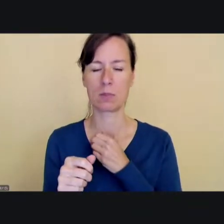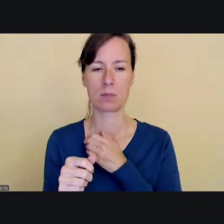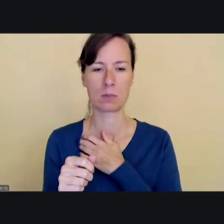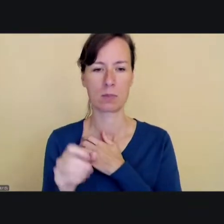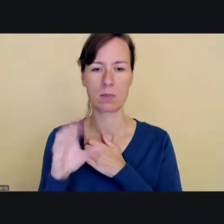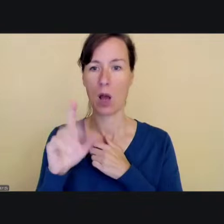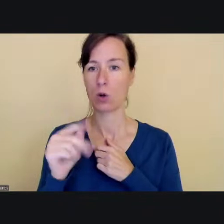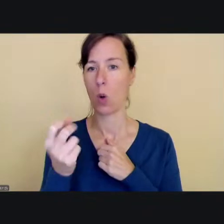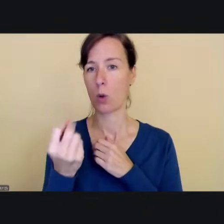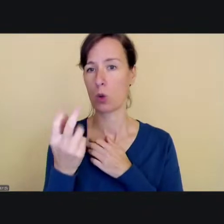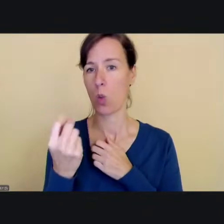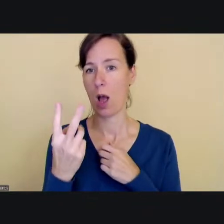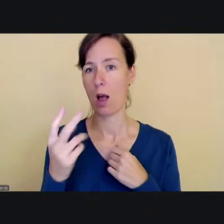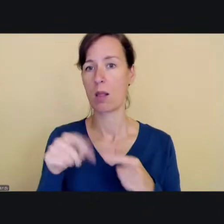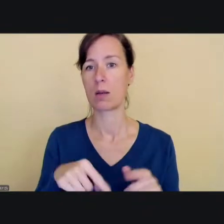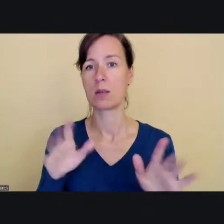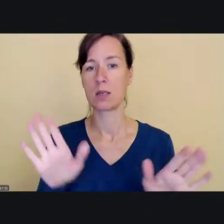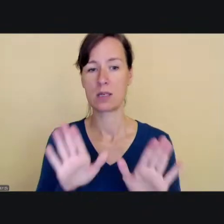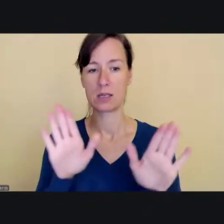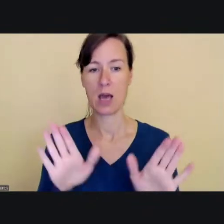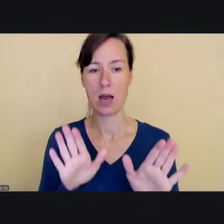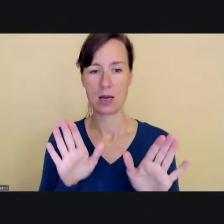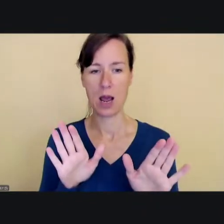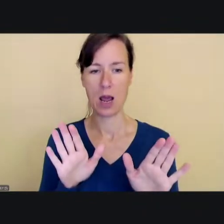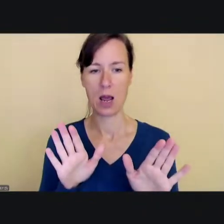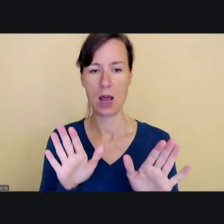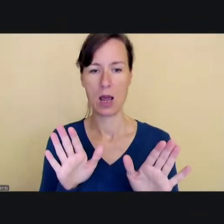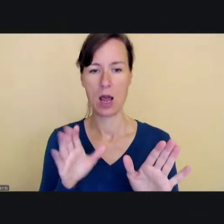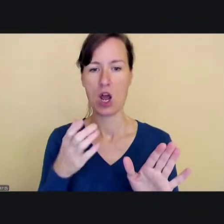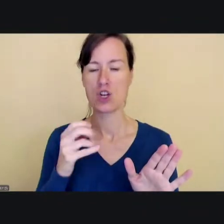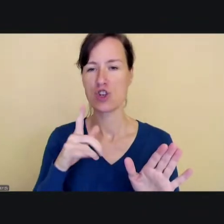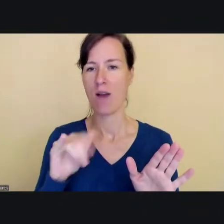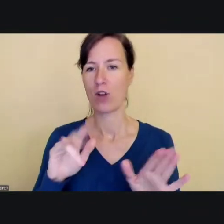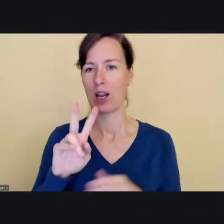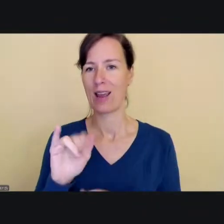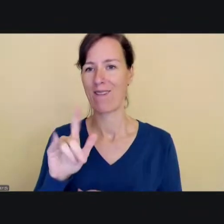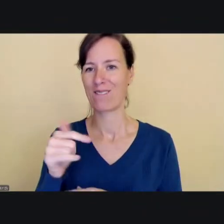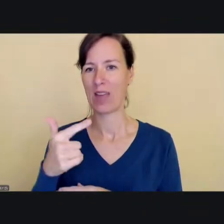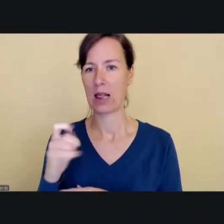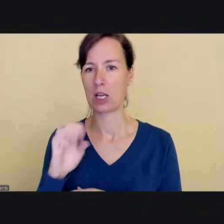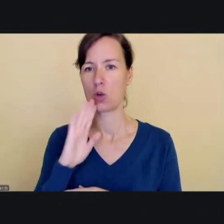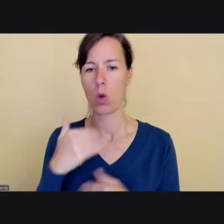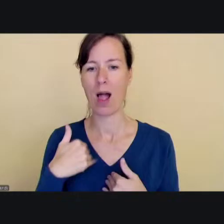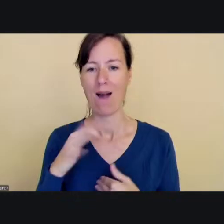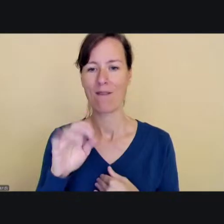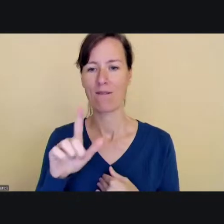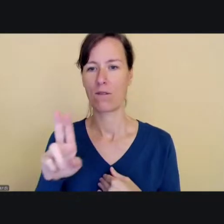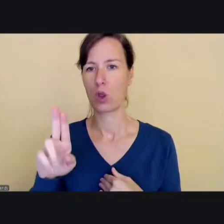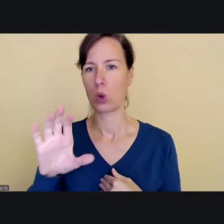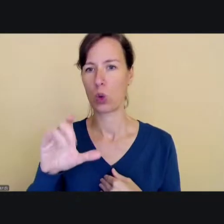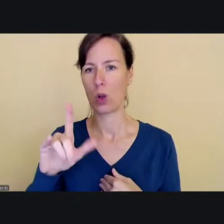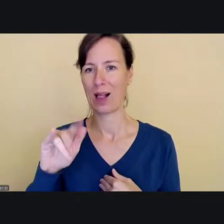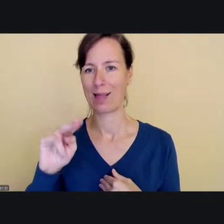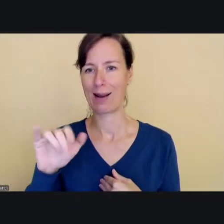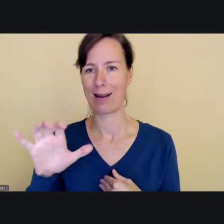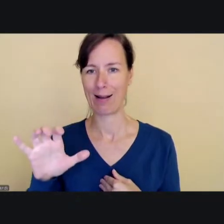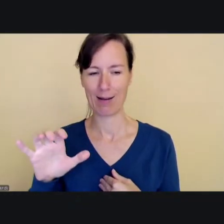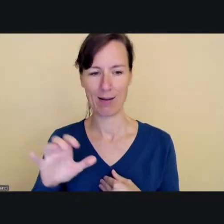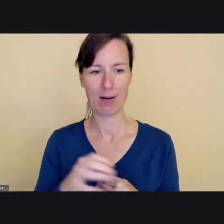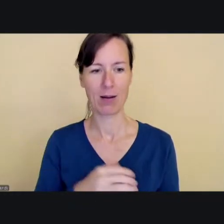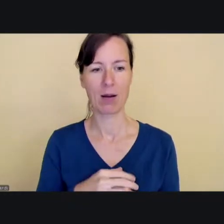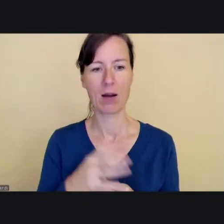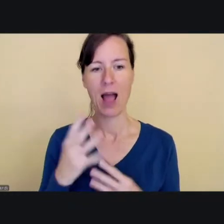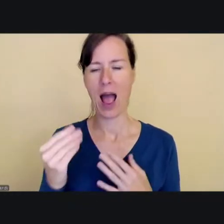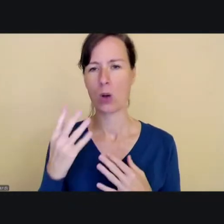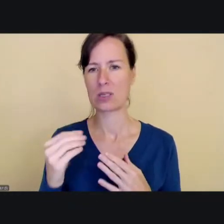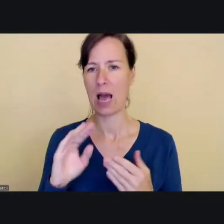October 12th, which is a Sunday, Cheverly Village will be having a flu clinic. I believe it's outside the Cheverly Community